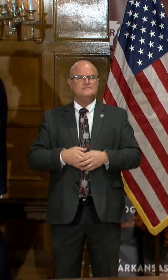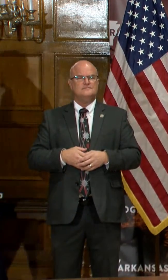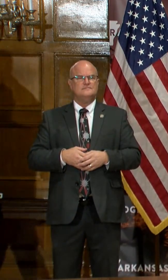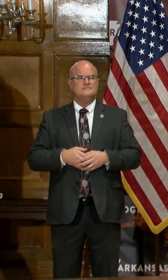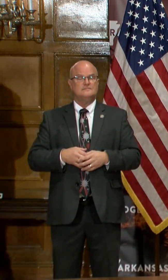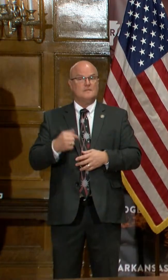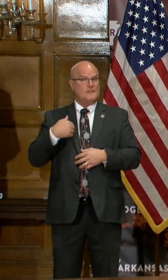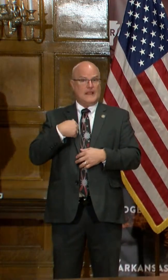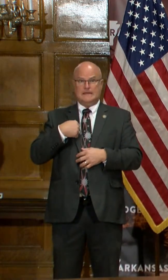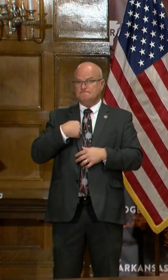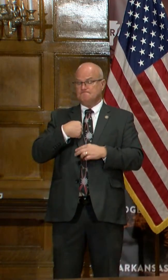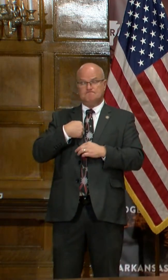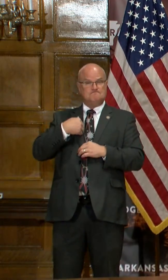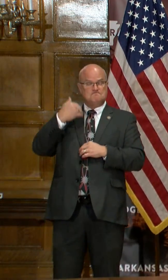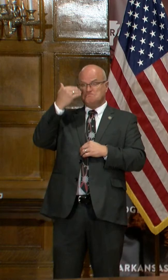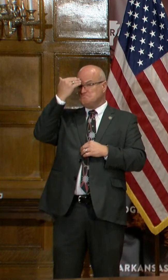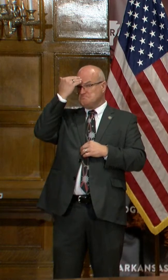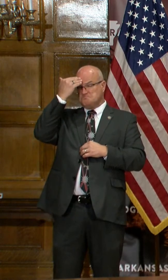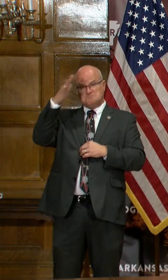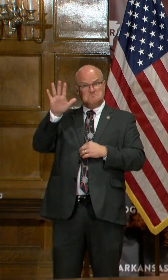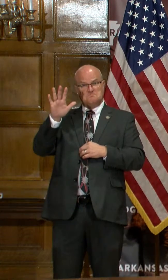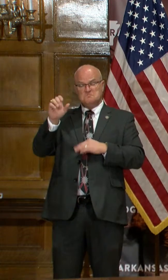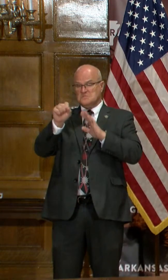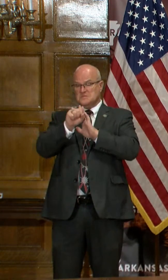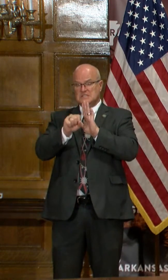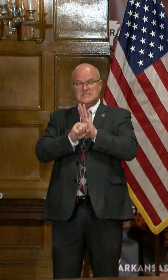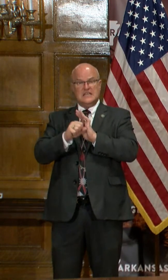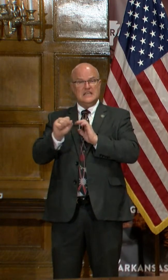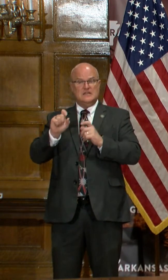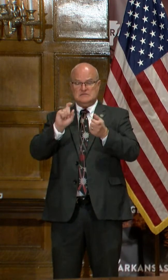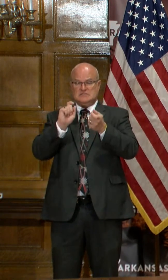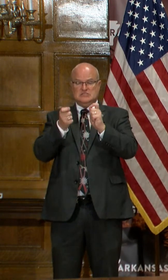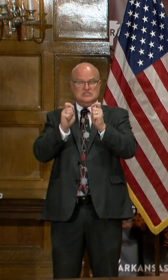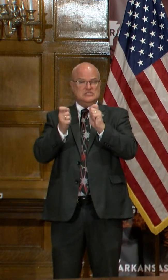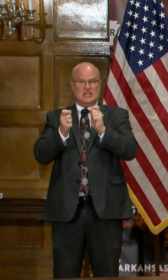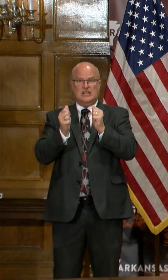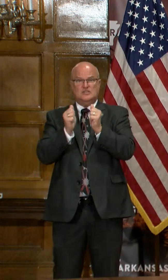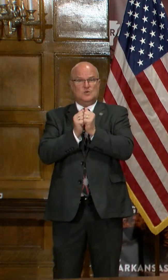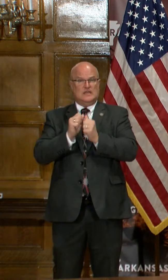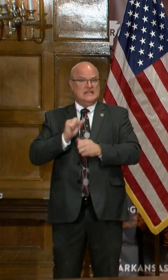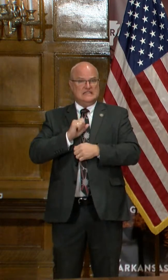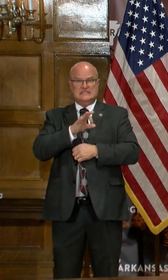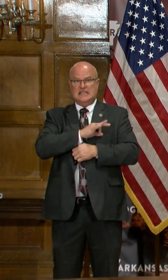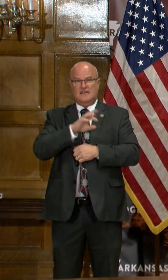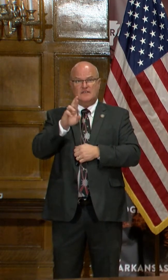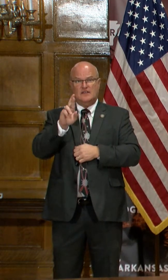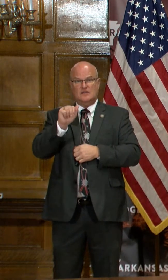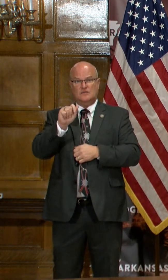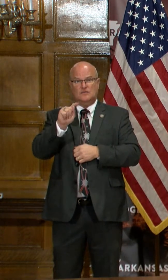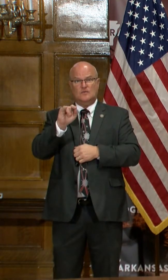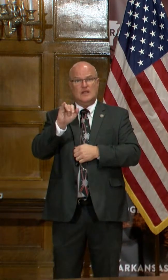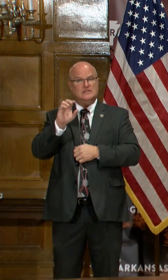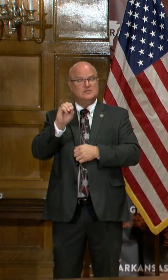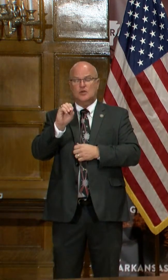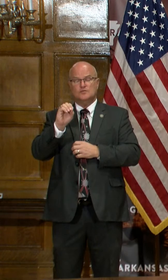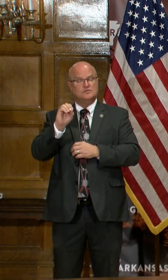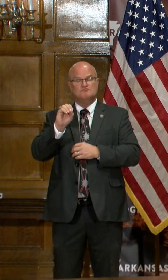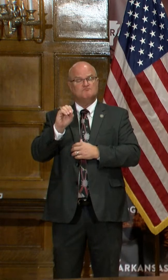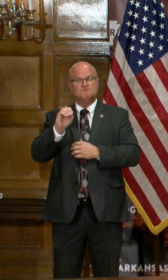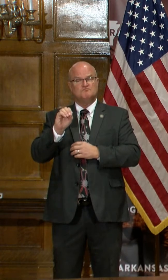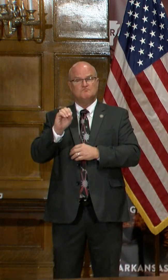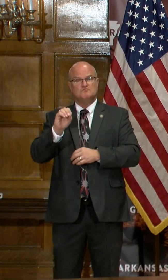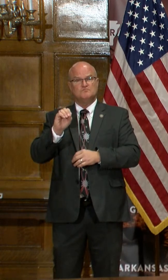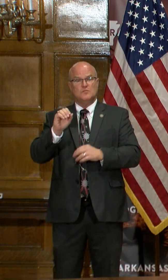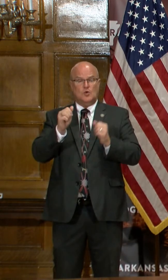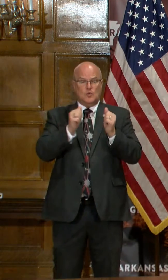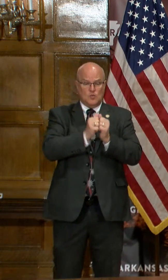I'm not aware of anywhere in the state where there have been modifications to staffing ratios. With